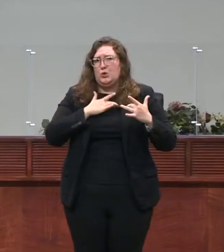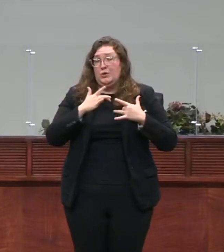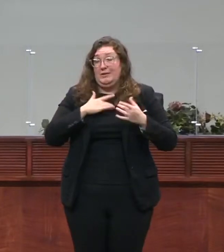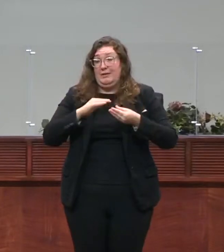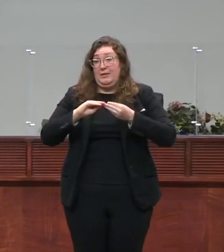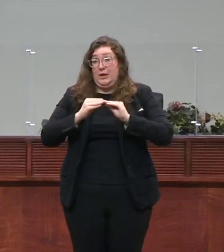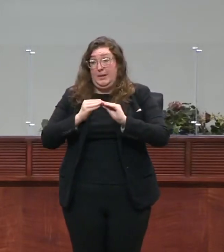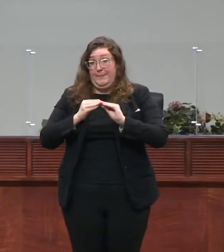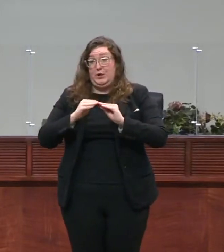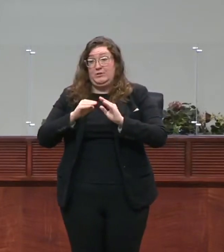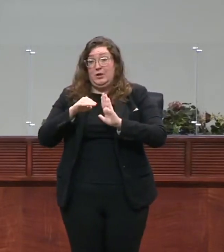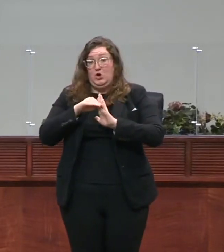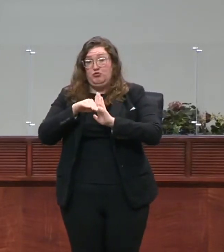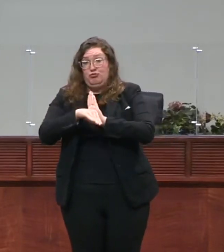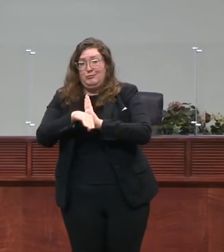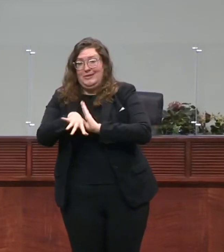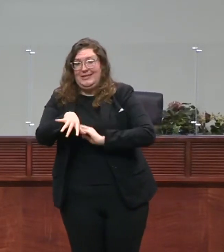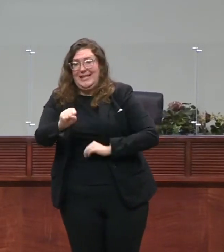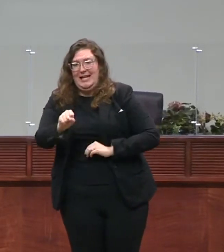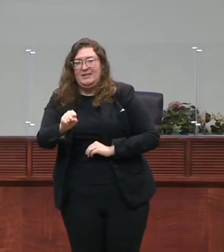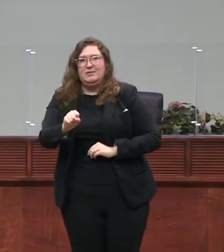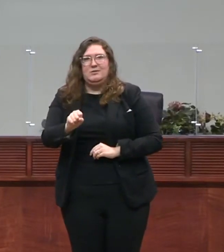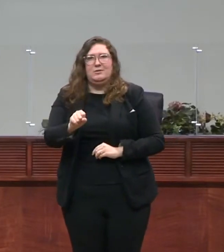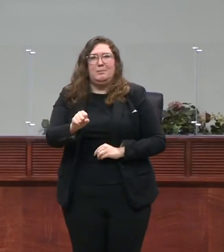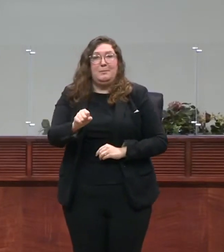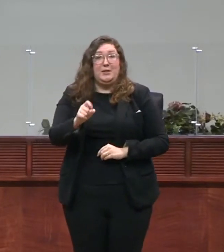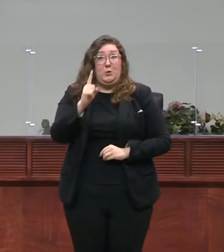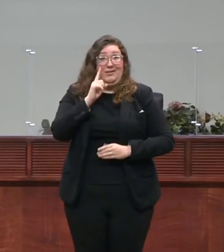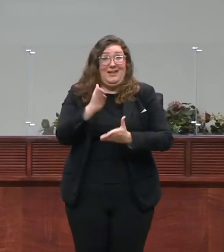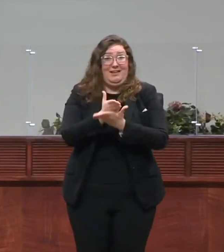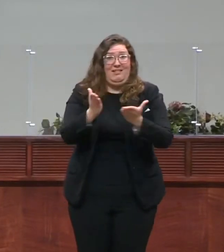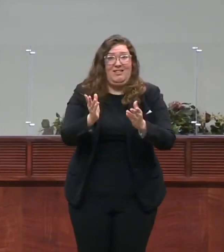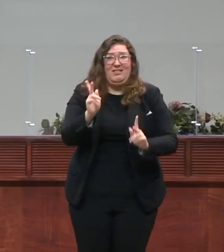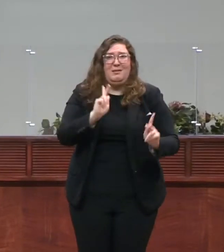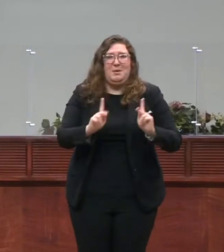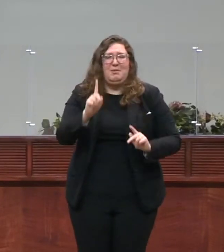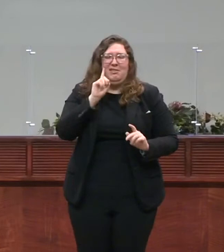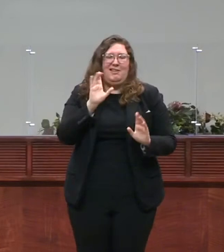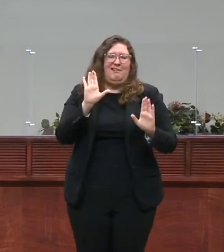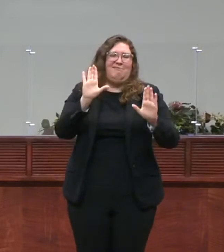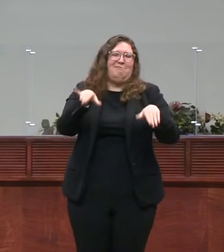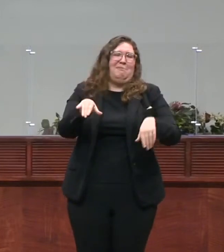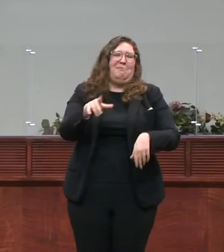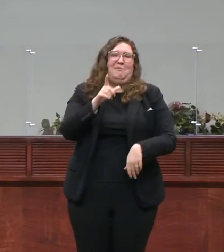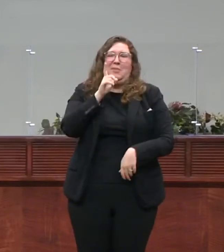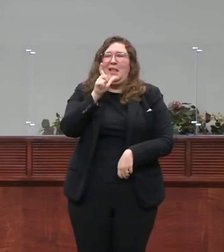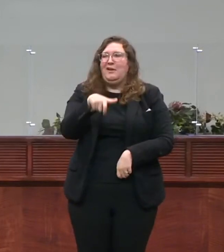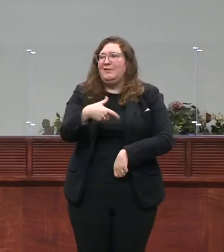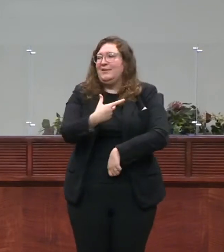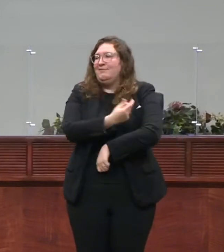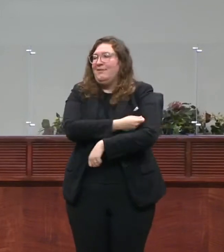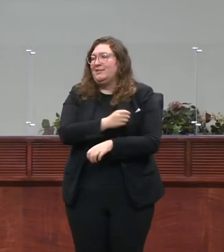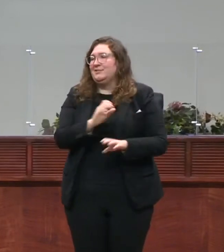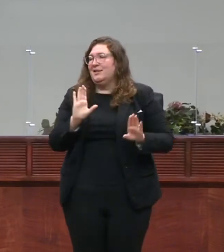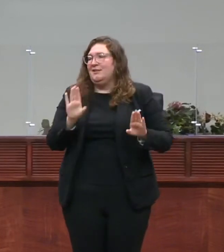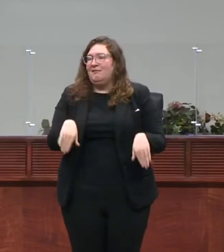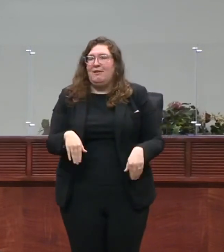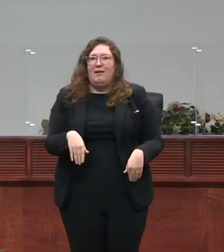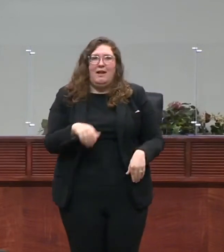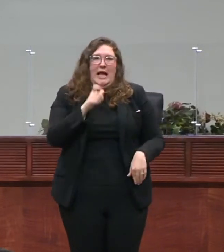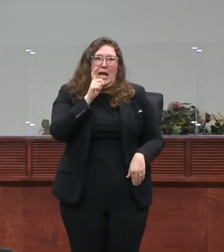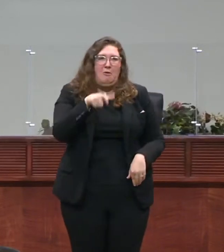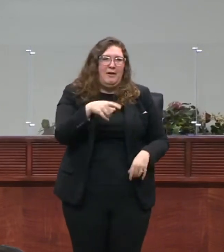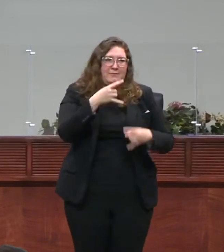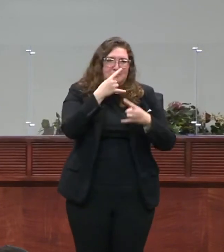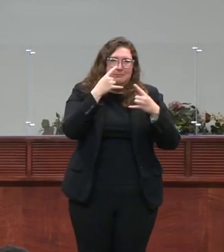numbers are going down, that people will think, maybe I still don't need to get vaccinated, and they'll kind of pump the brakes a little bit on some of the precautions?